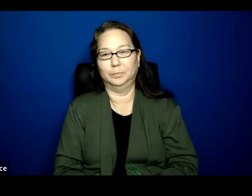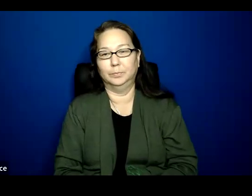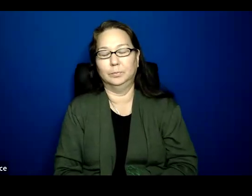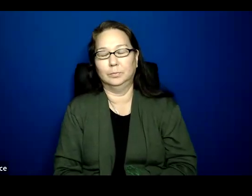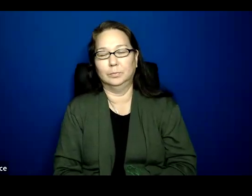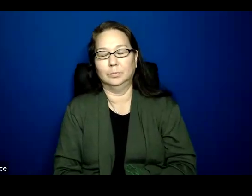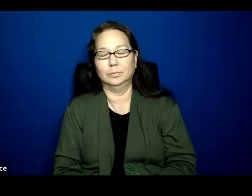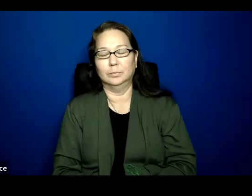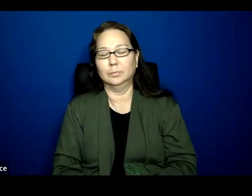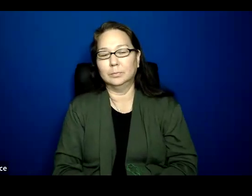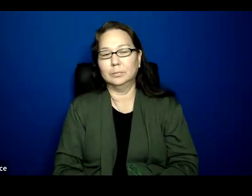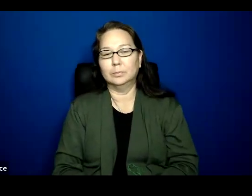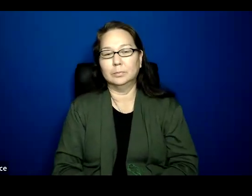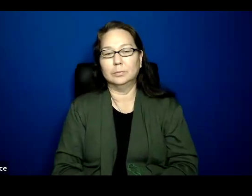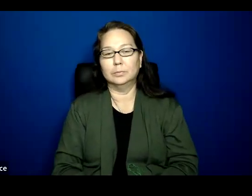Good evening.